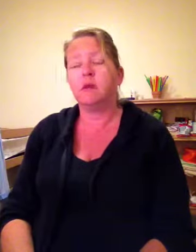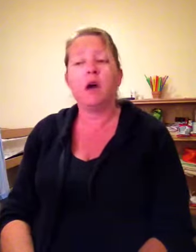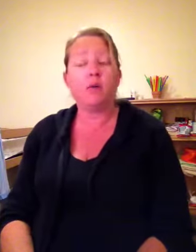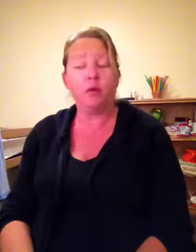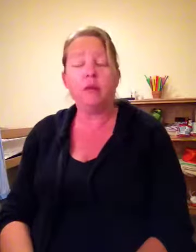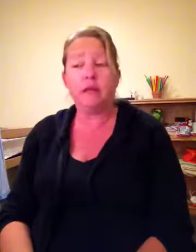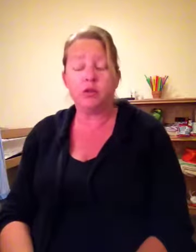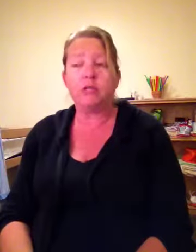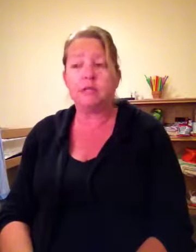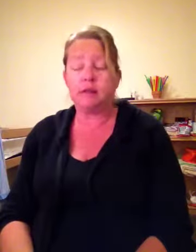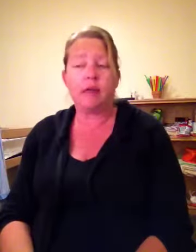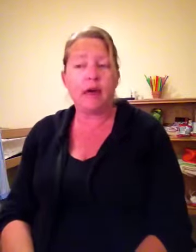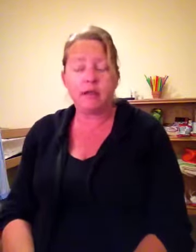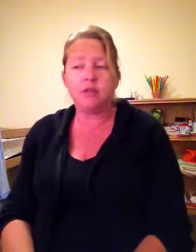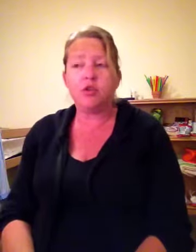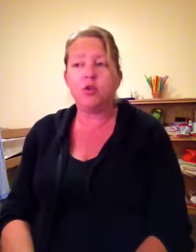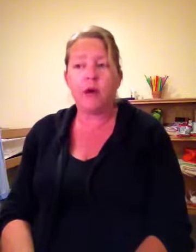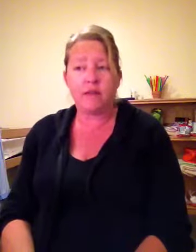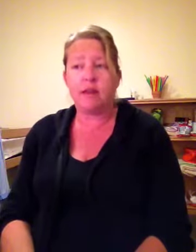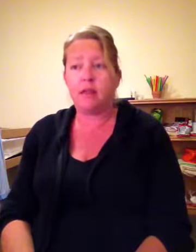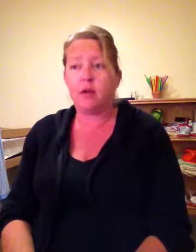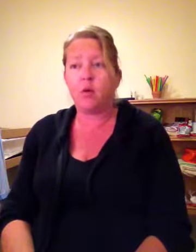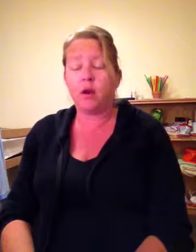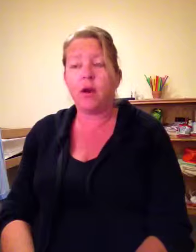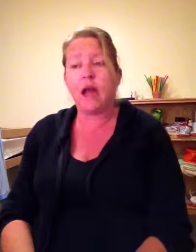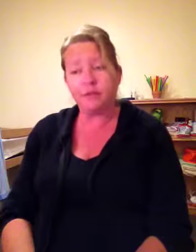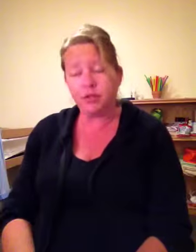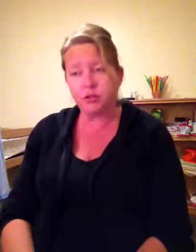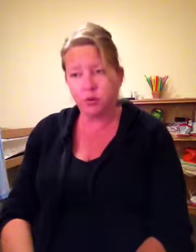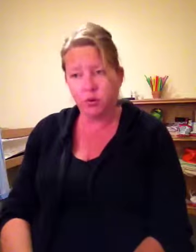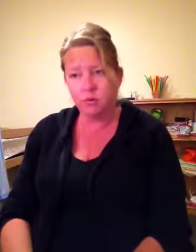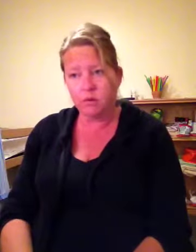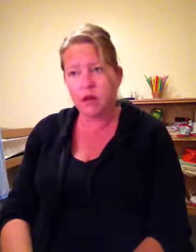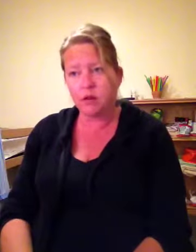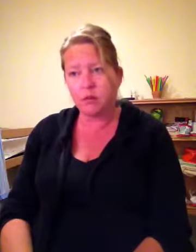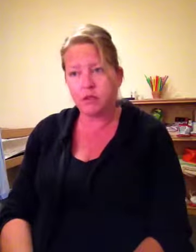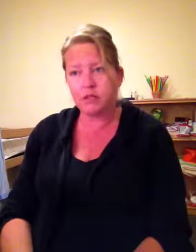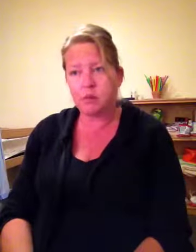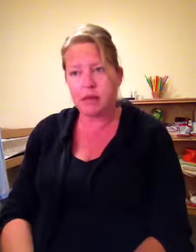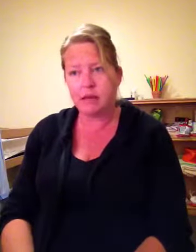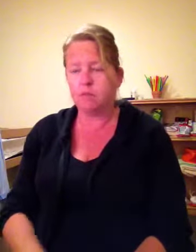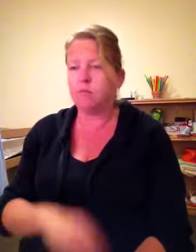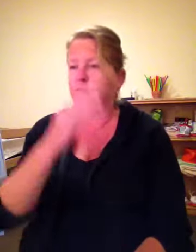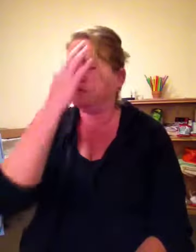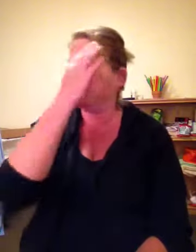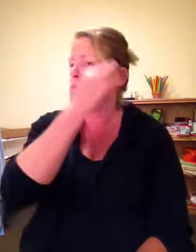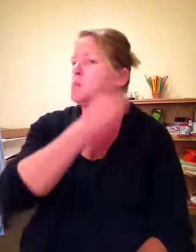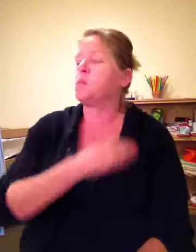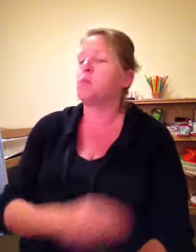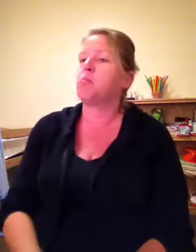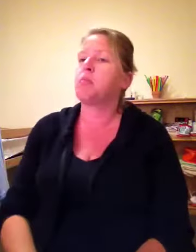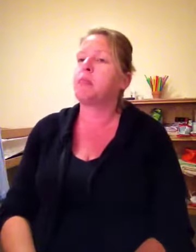I would be interested in that. Do you have anything going on after school that I could participate in?